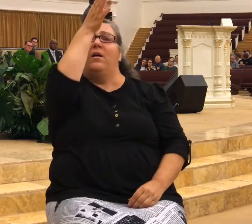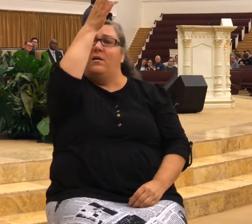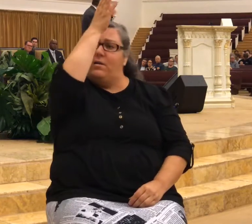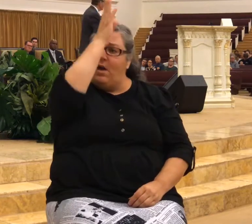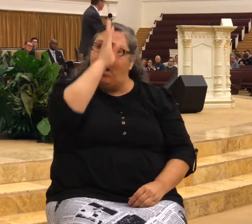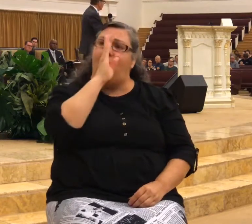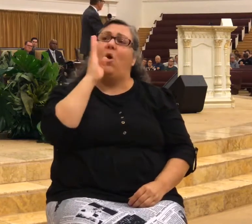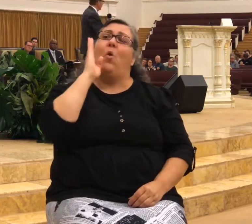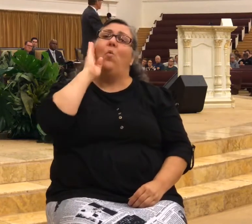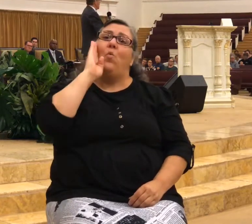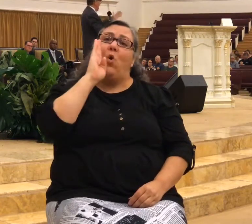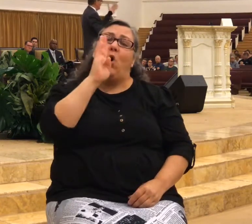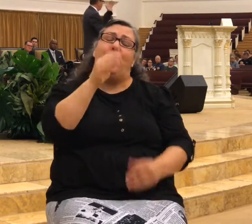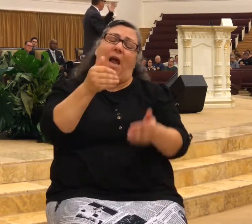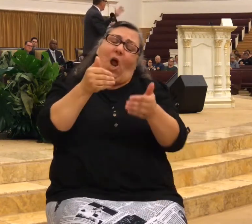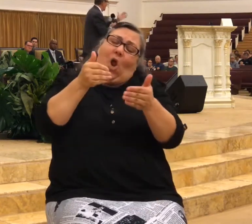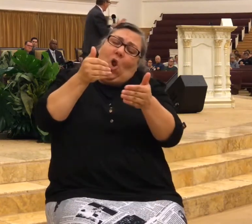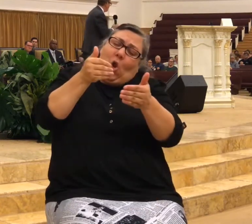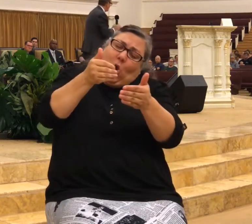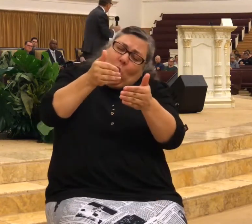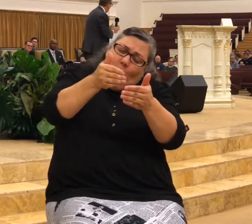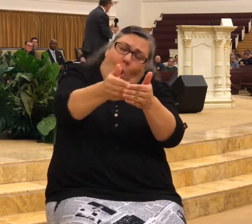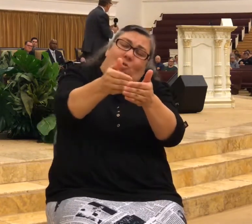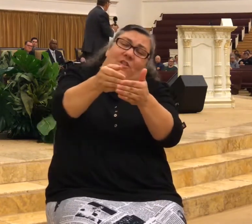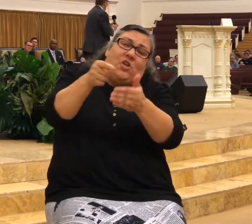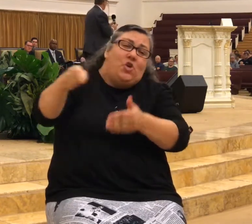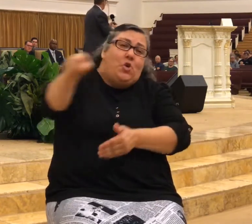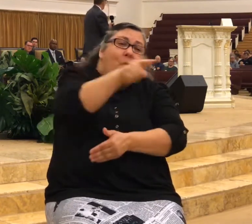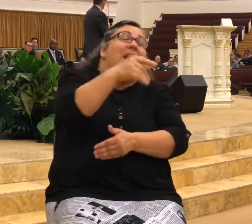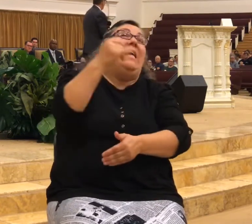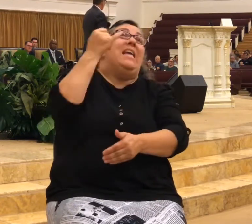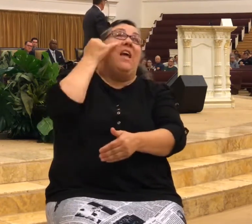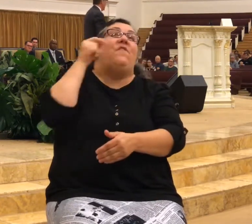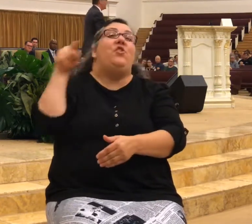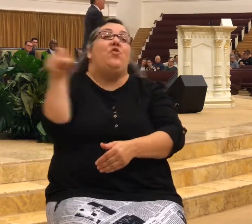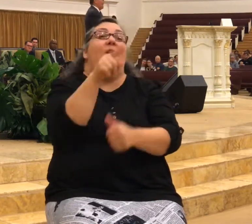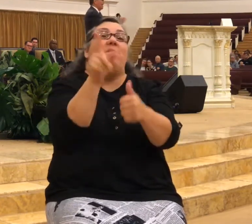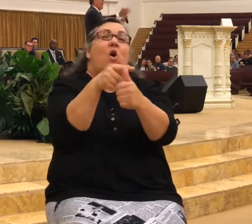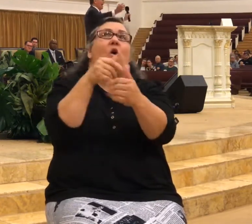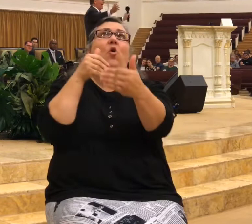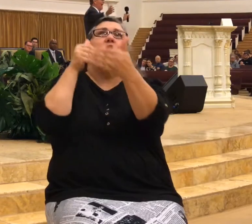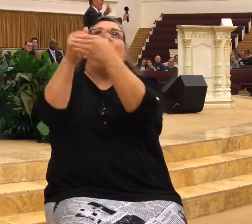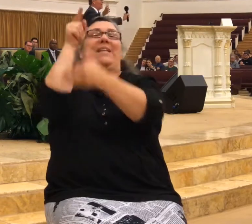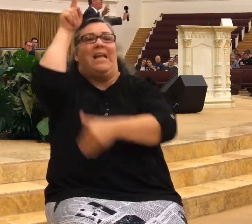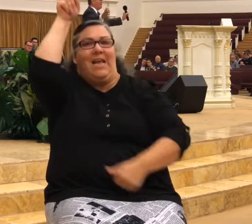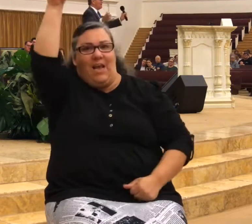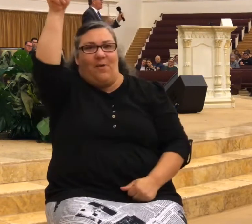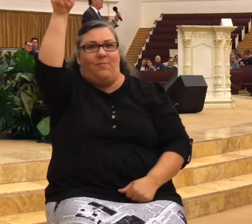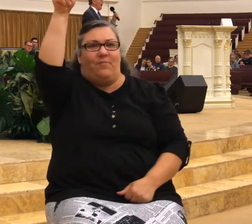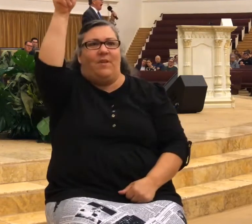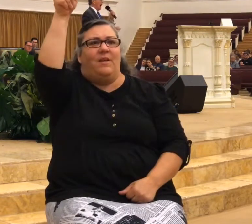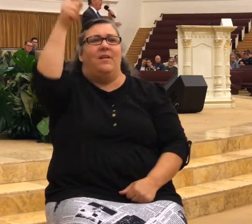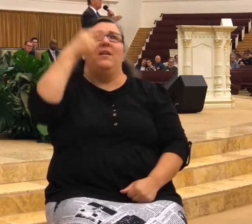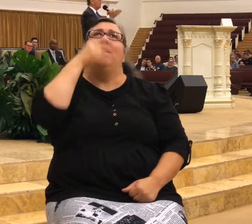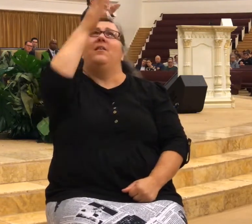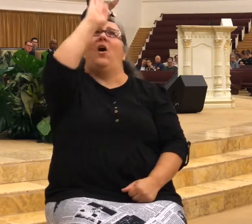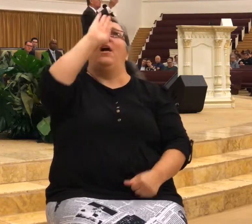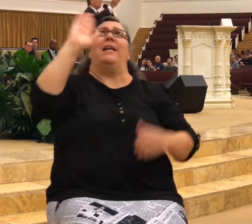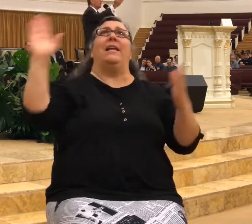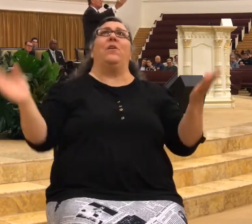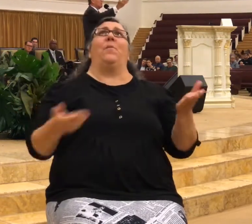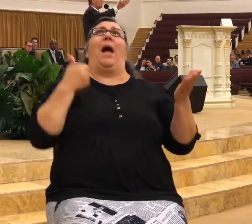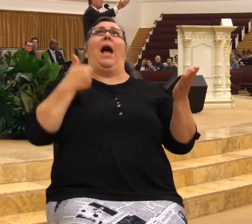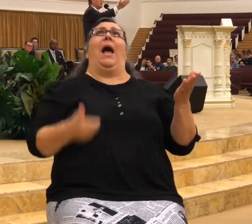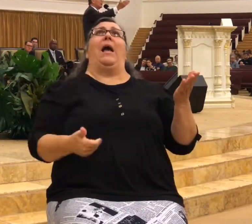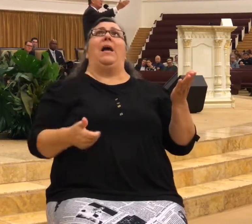will be as close to you as you will be close to Him. And if you will say, "God, here I am," then God